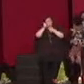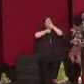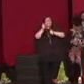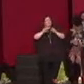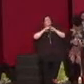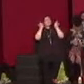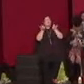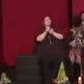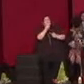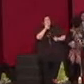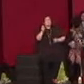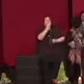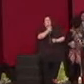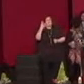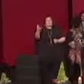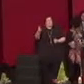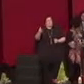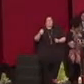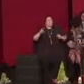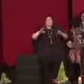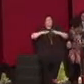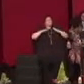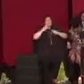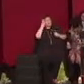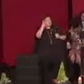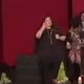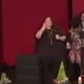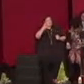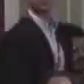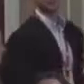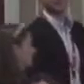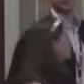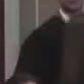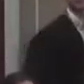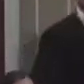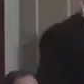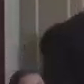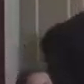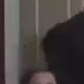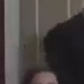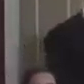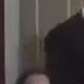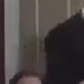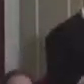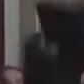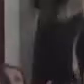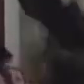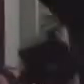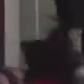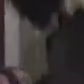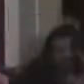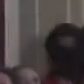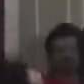class of 2024. 3, 2, 1.